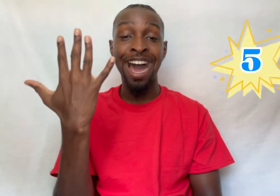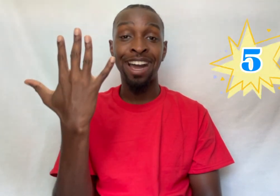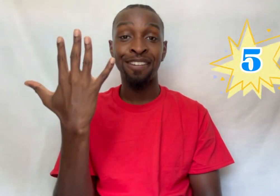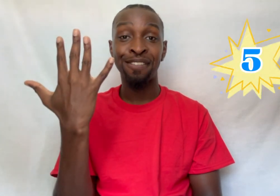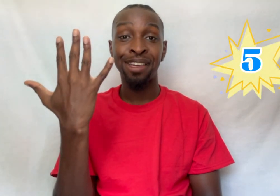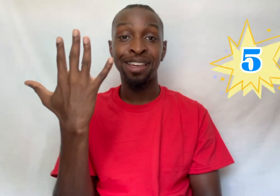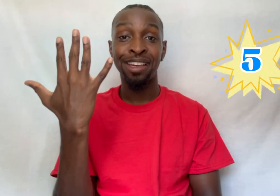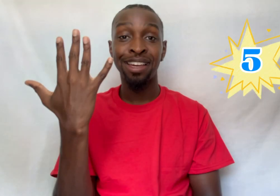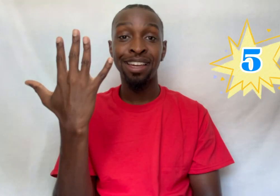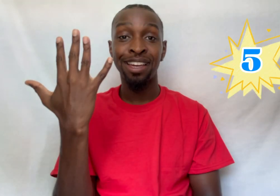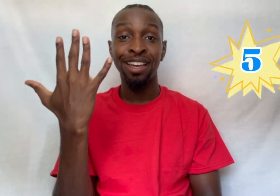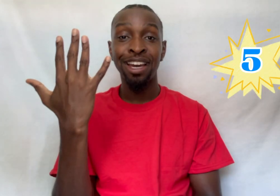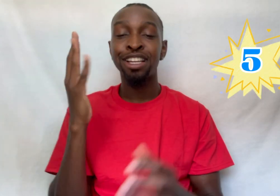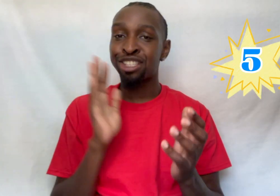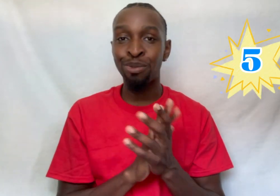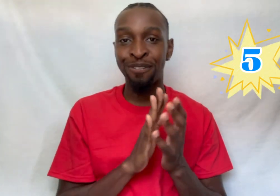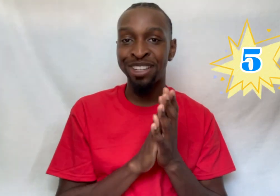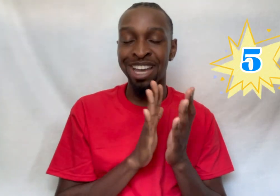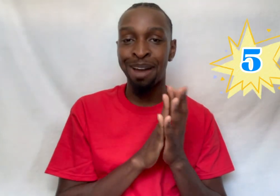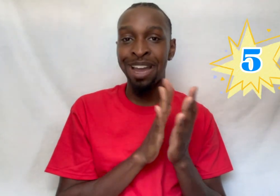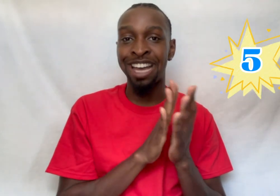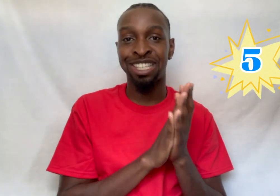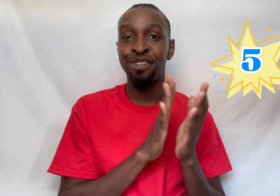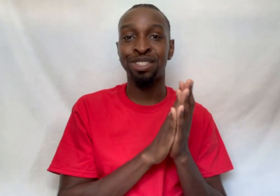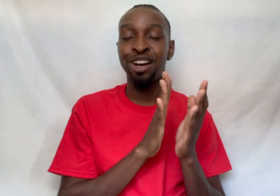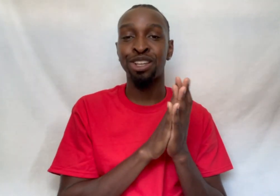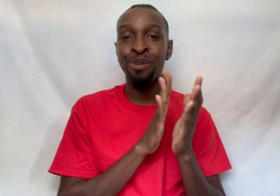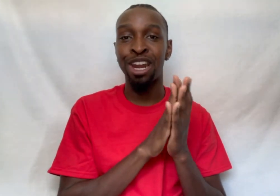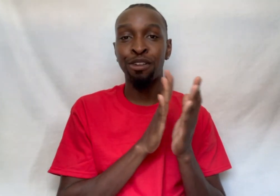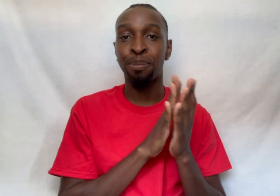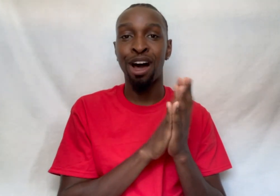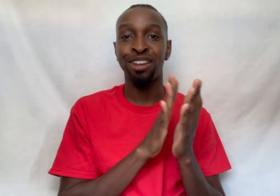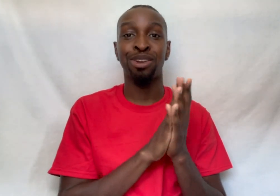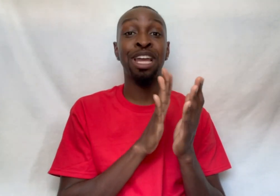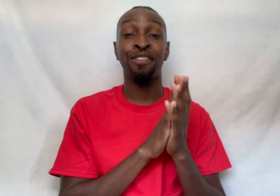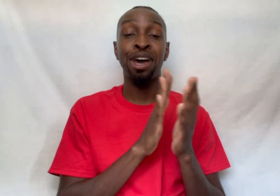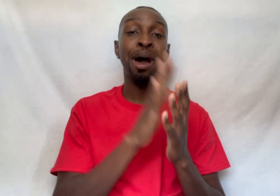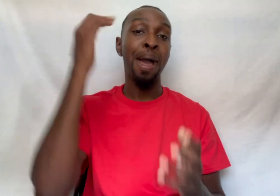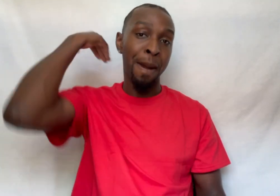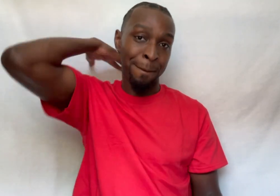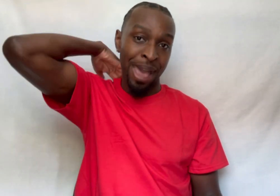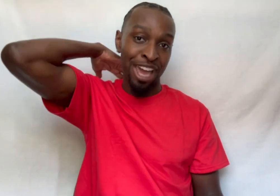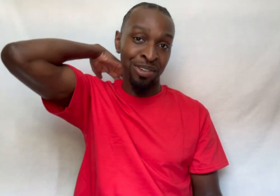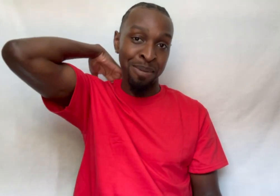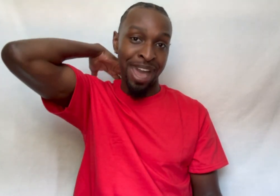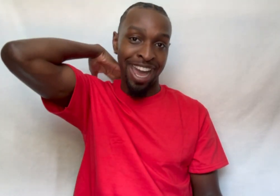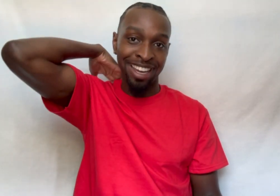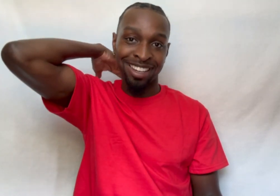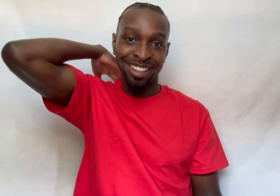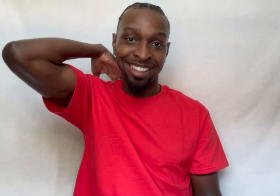5. Terrific job, guys. Give yourselves a round of applause or even a pat on the back.